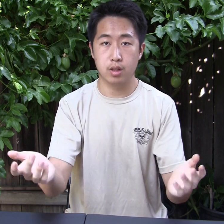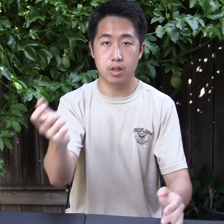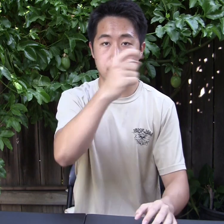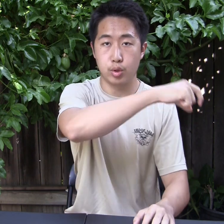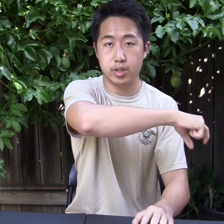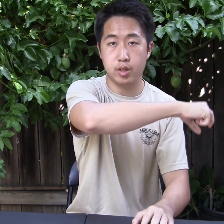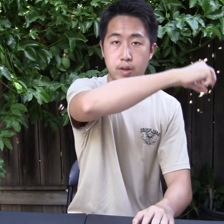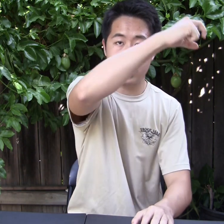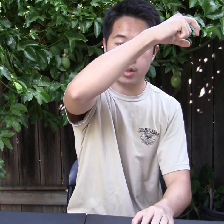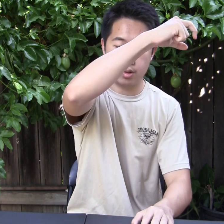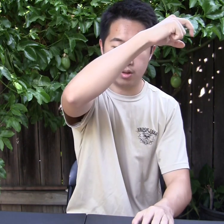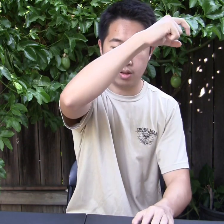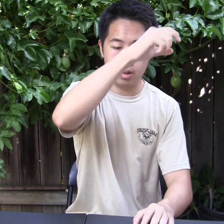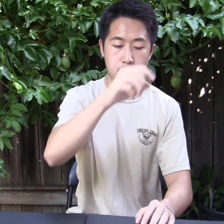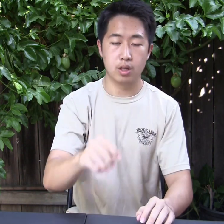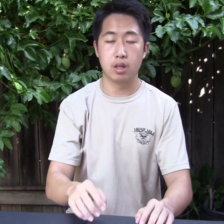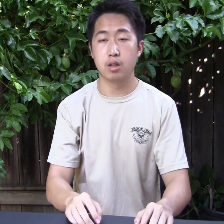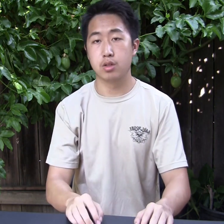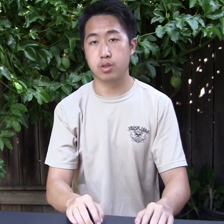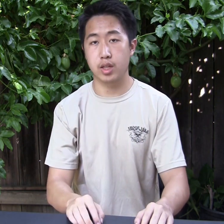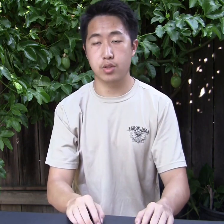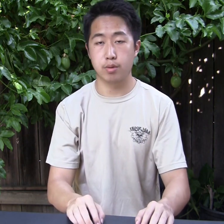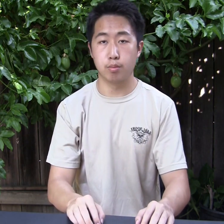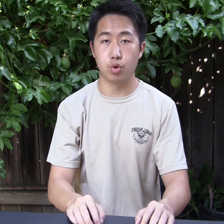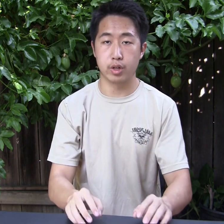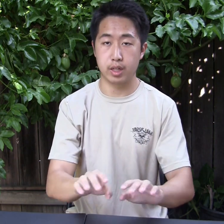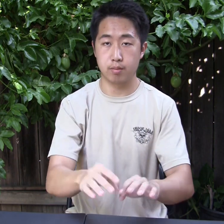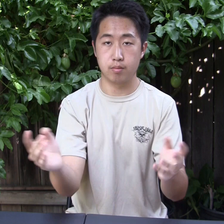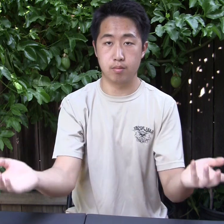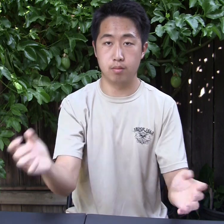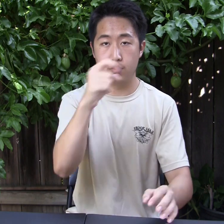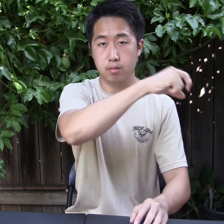and show sunrise. So that's morning.